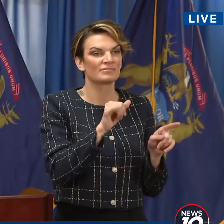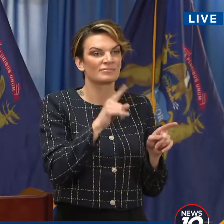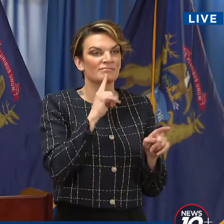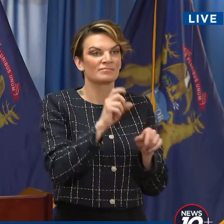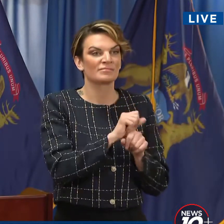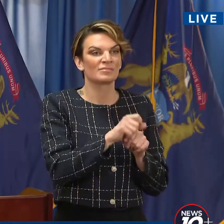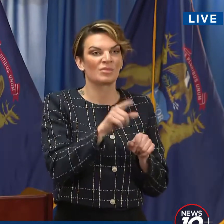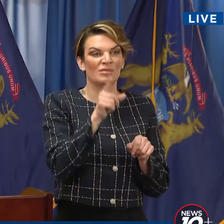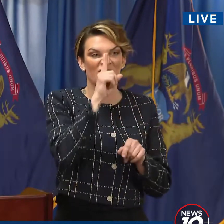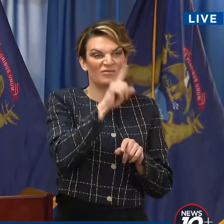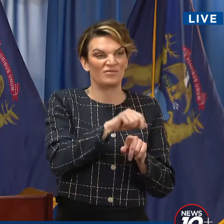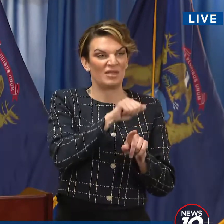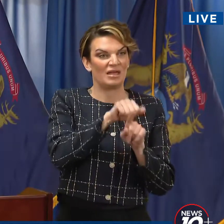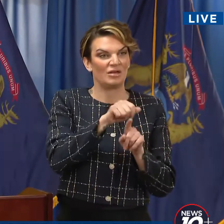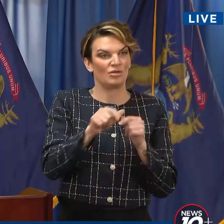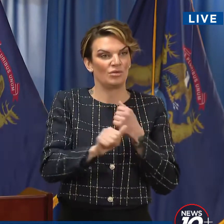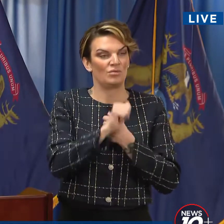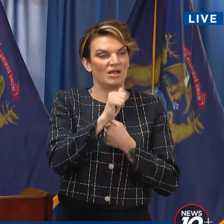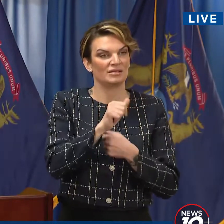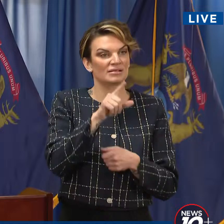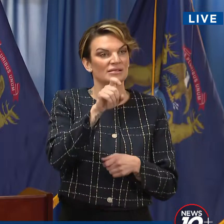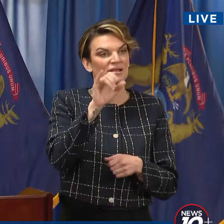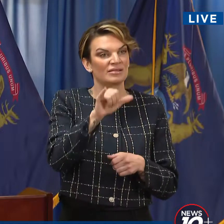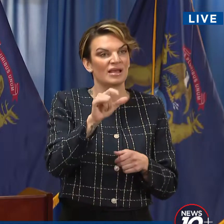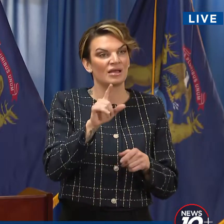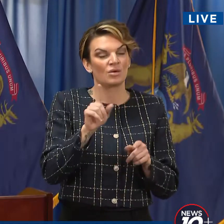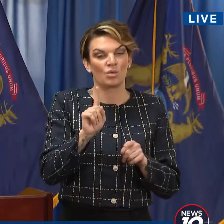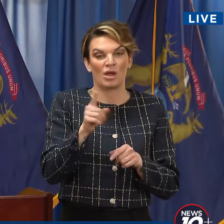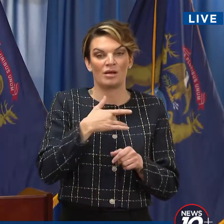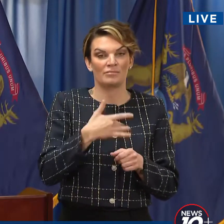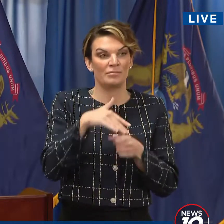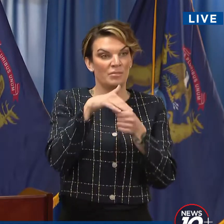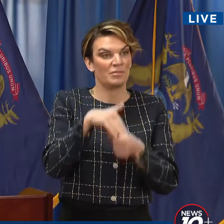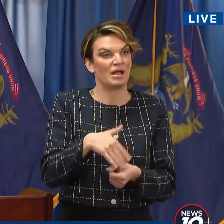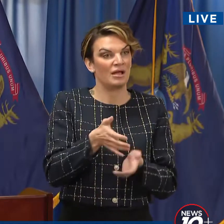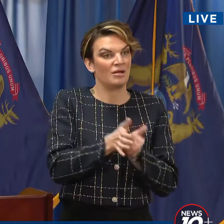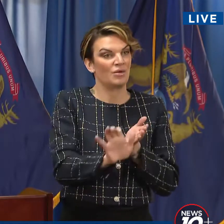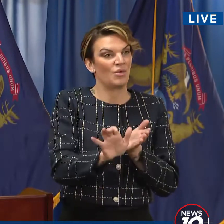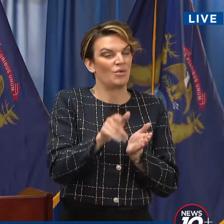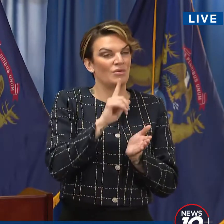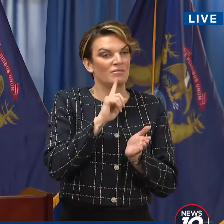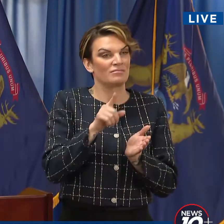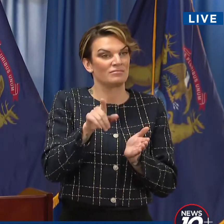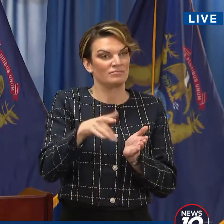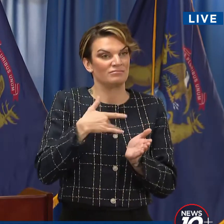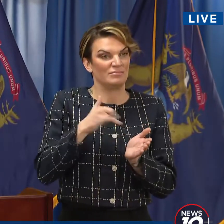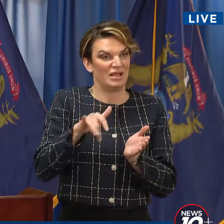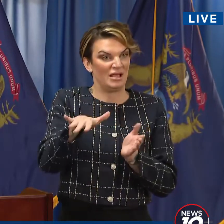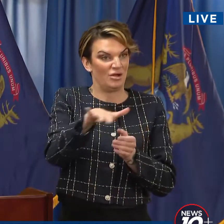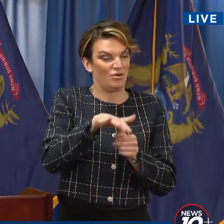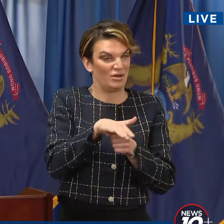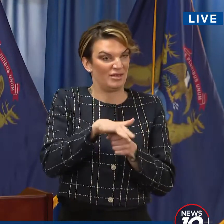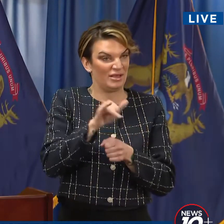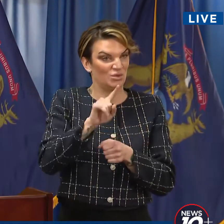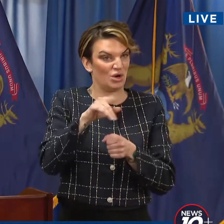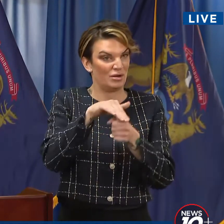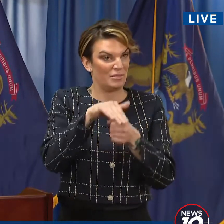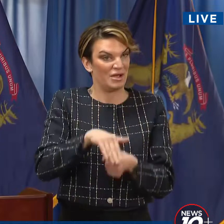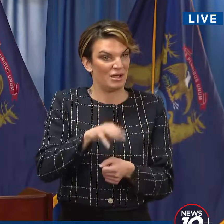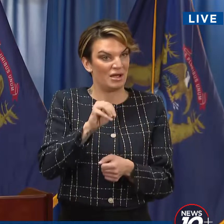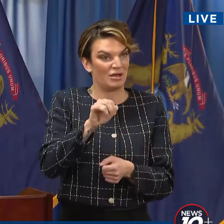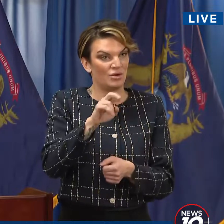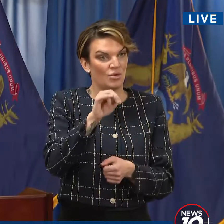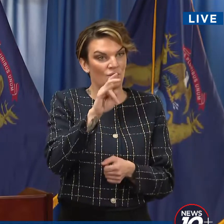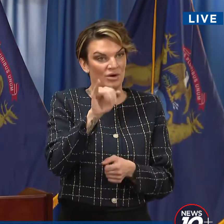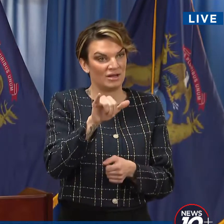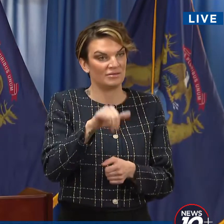threats, were they targeting urban areas, minority voters here in outstate? I mean, Washtenaw, Genesee,